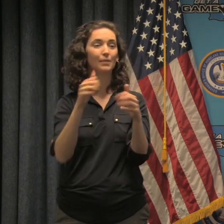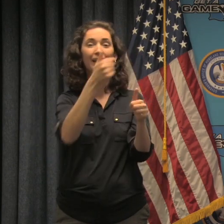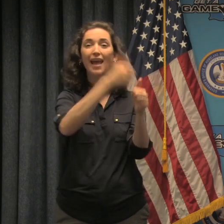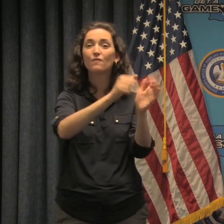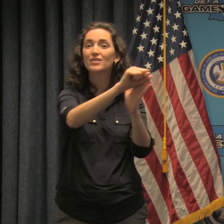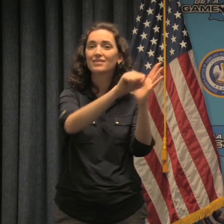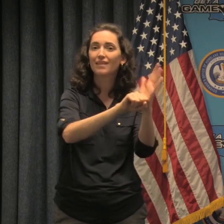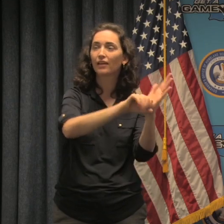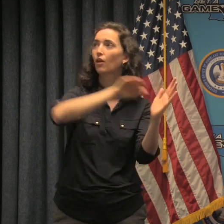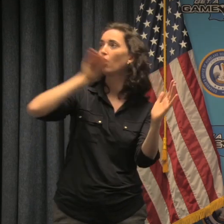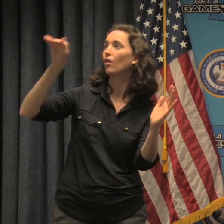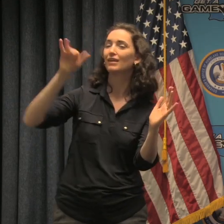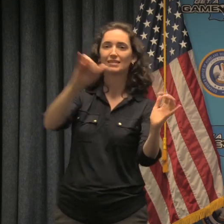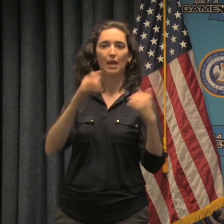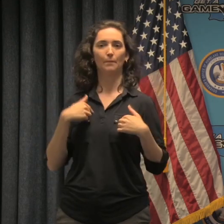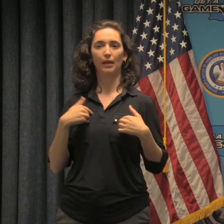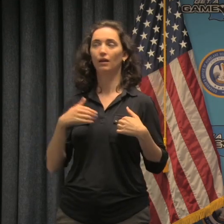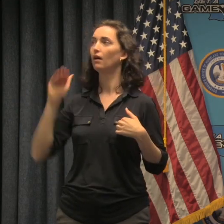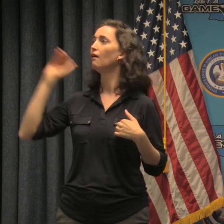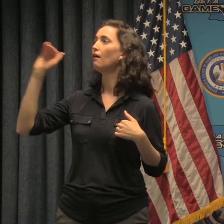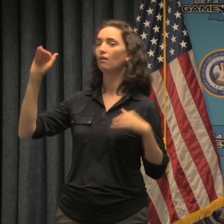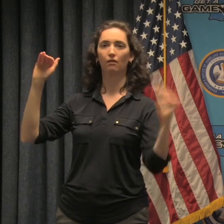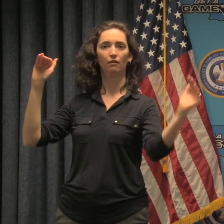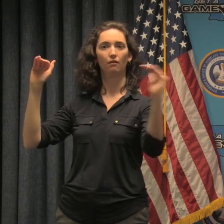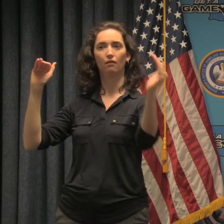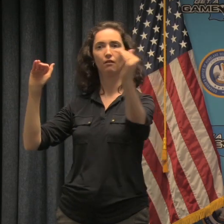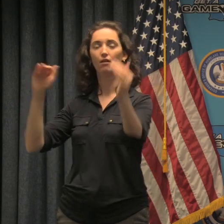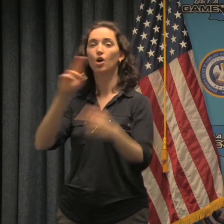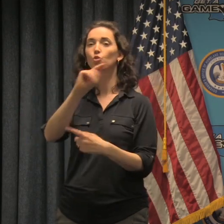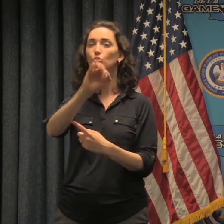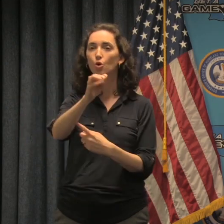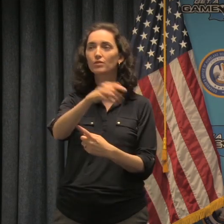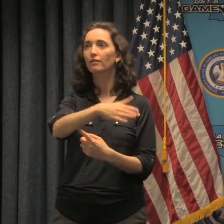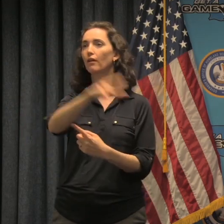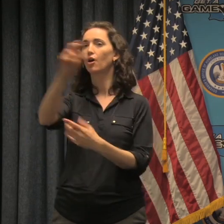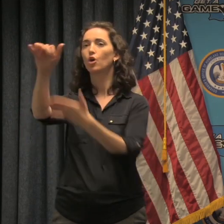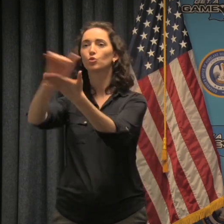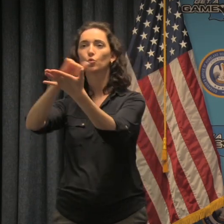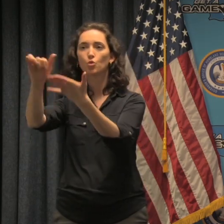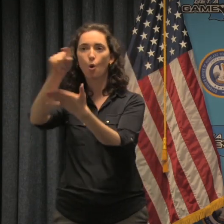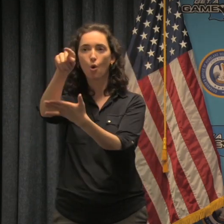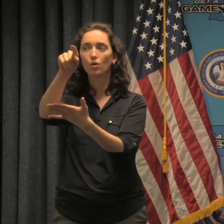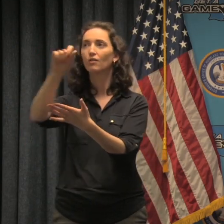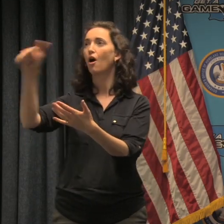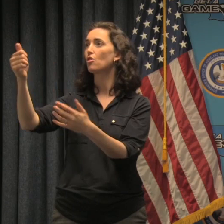state. And we have New Jersey and New York out there and additional